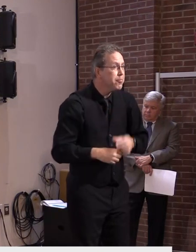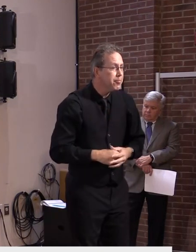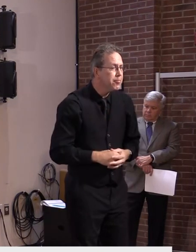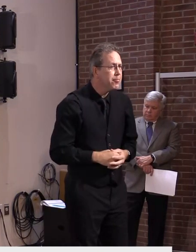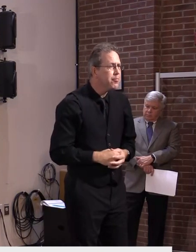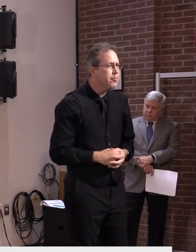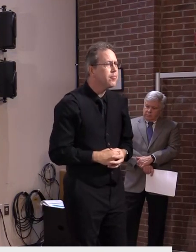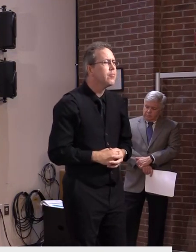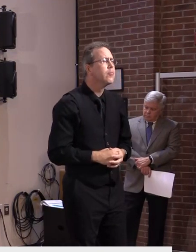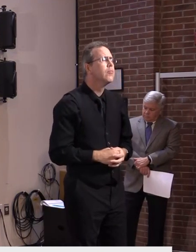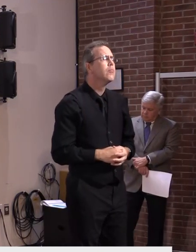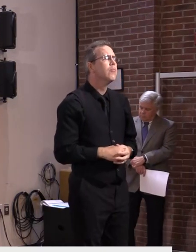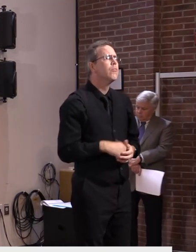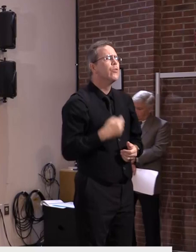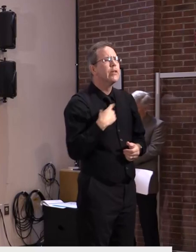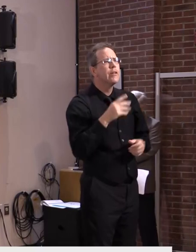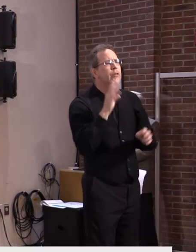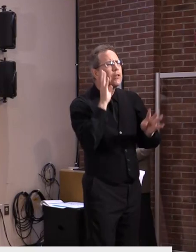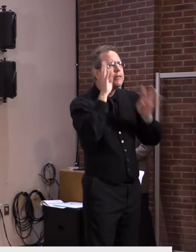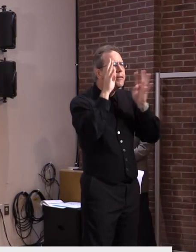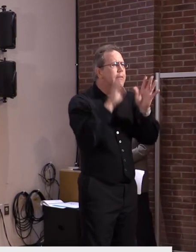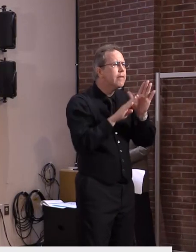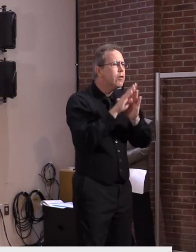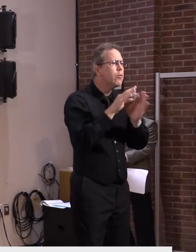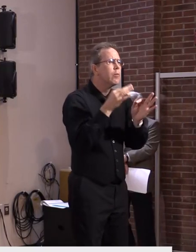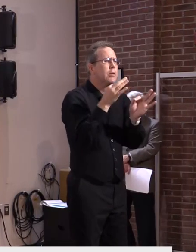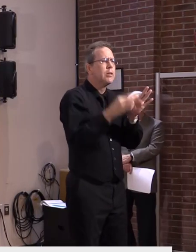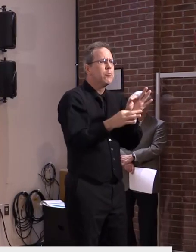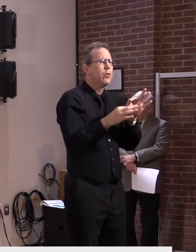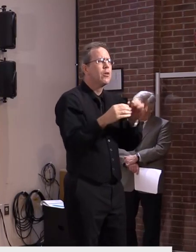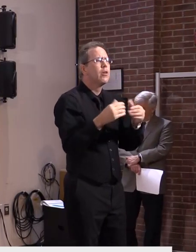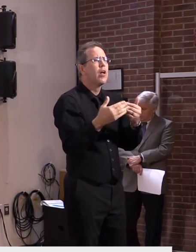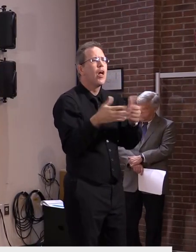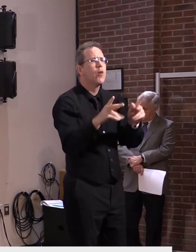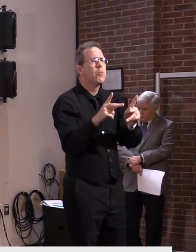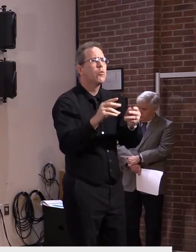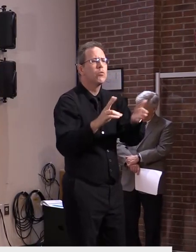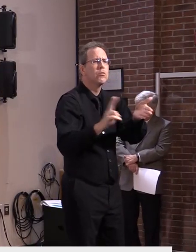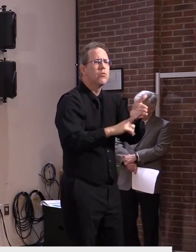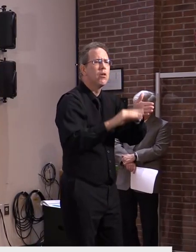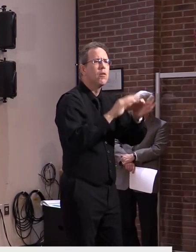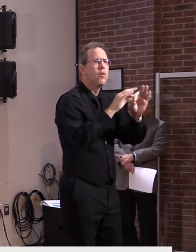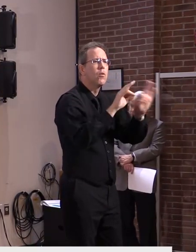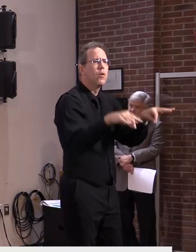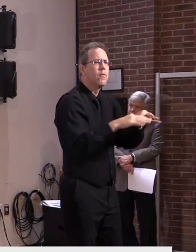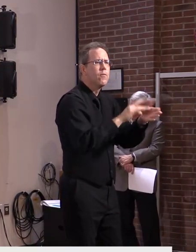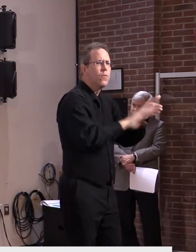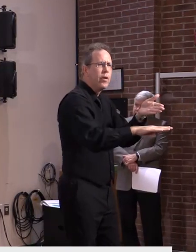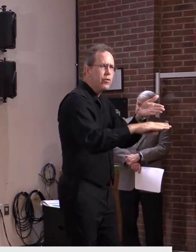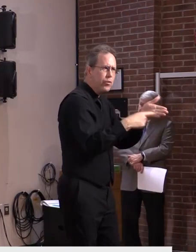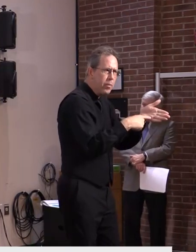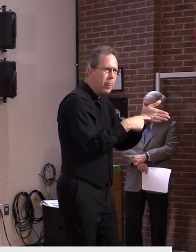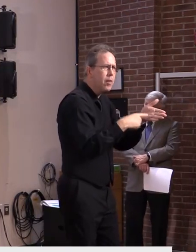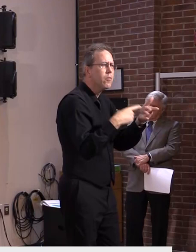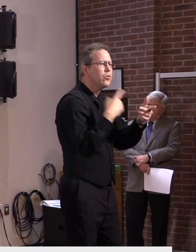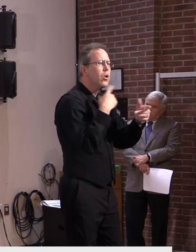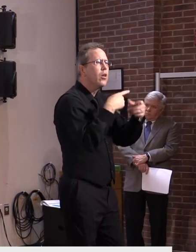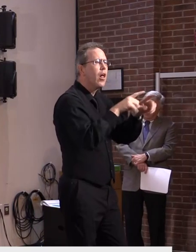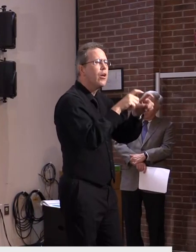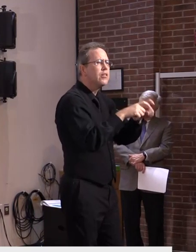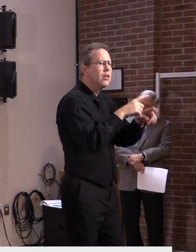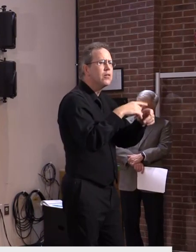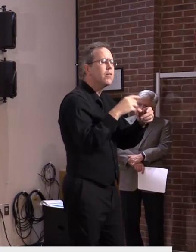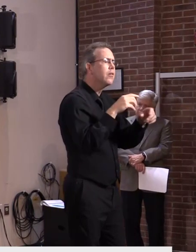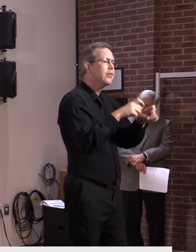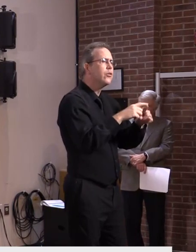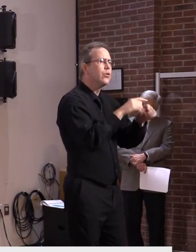consent form and process. This form will cover our response testing and the use of the antigen tests that are part of the Test to Stay program. We